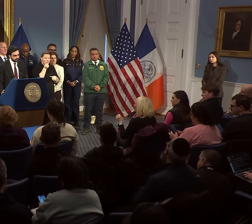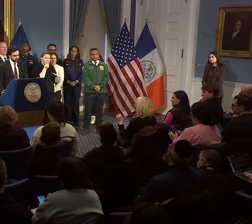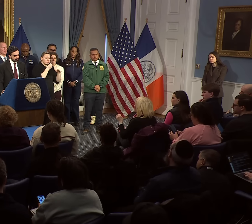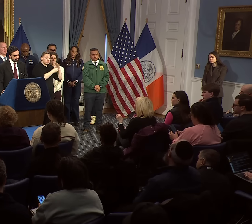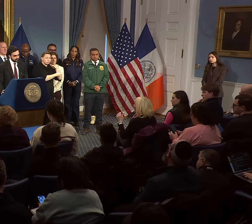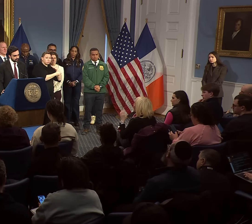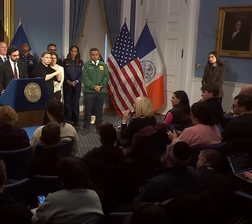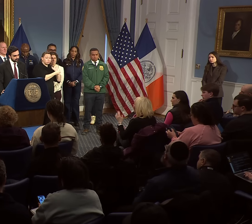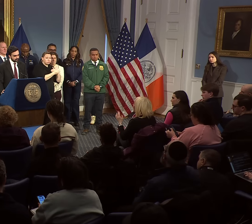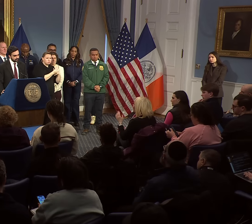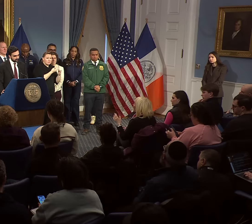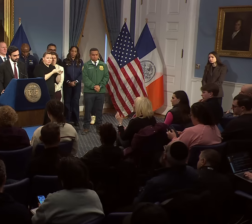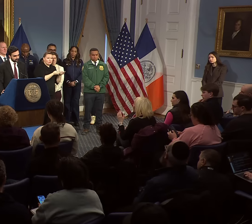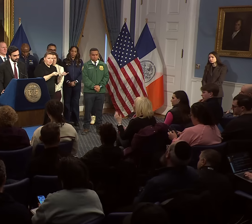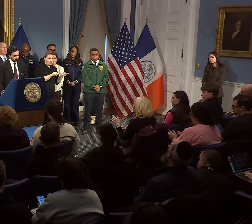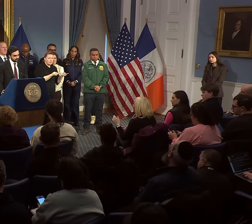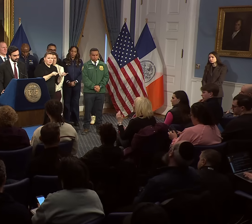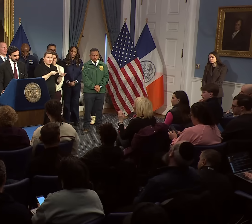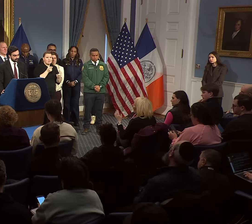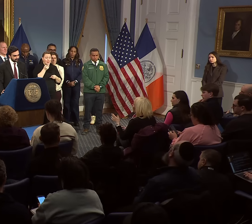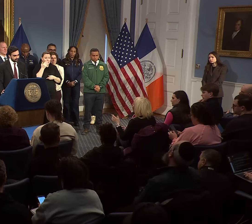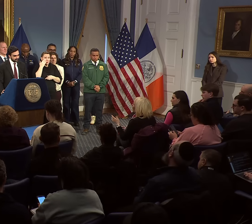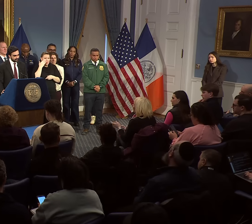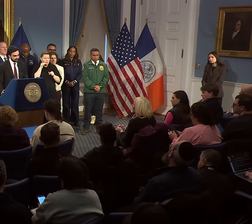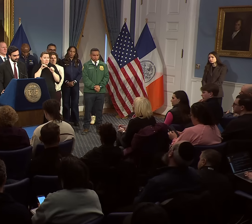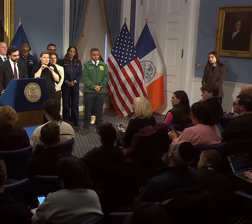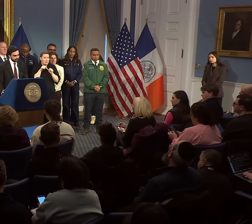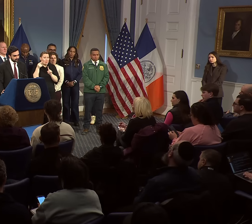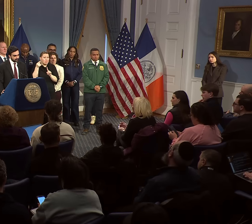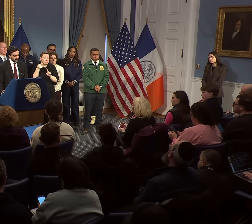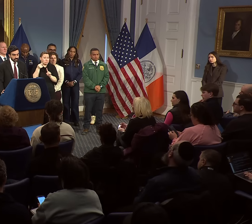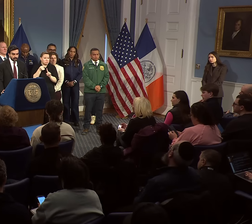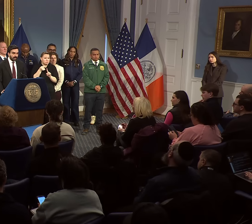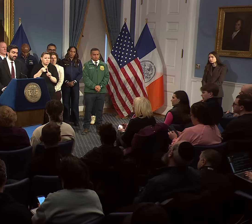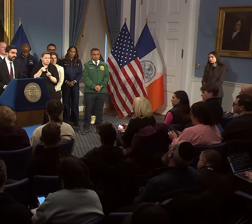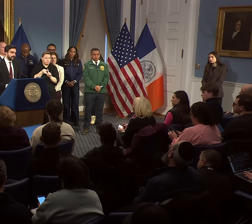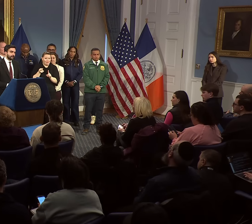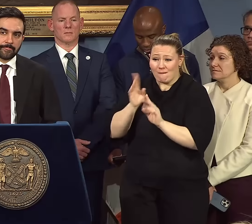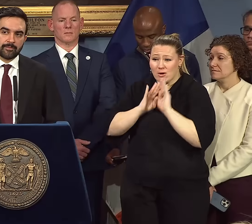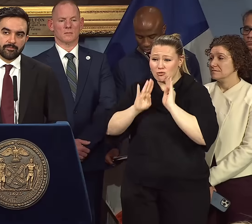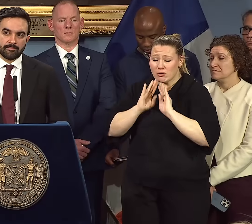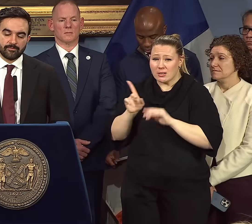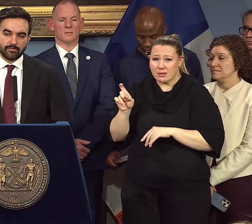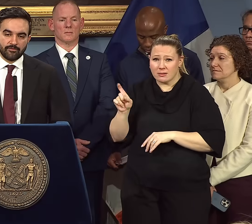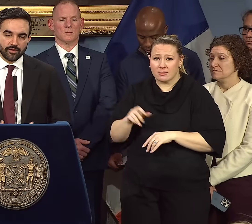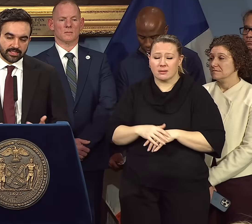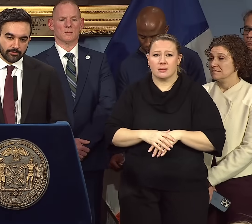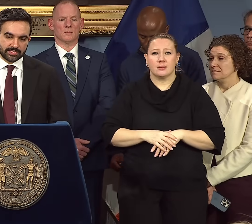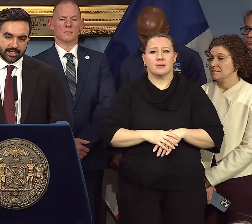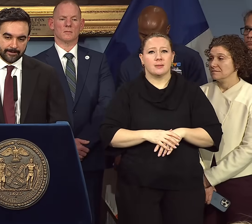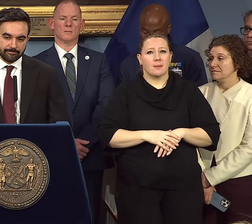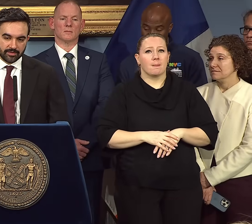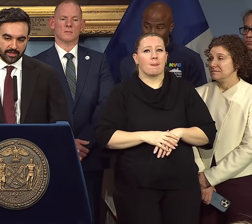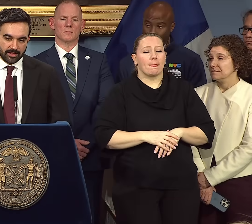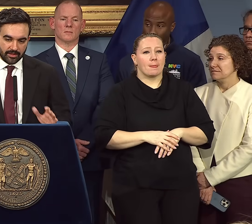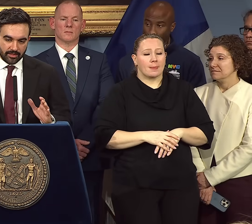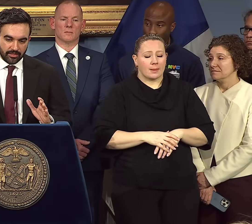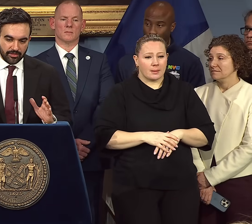get shelter, and you know it's going to be colder and colder as the week goes on. I think first I would